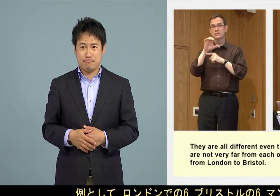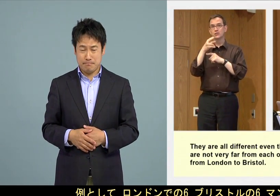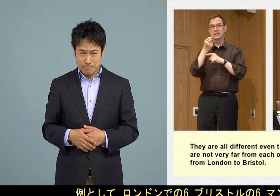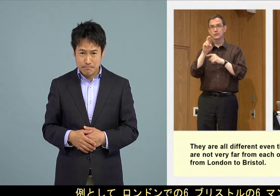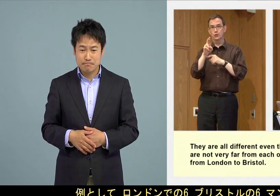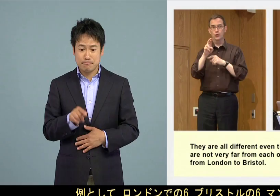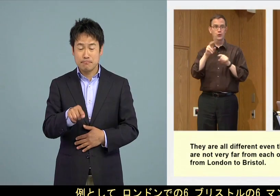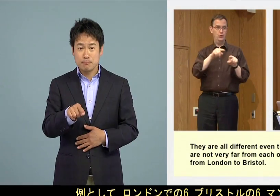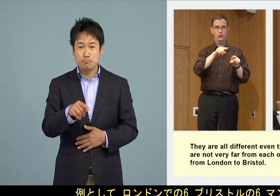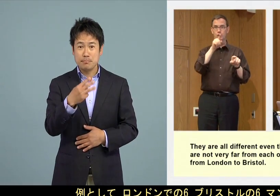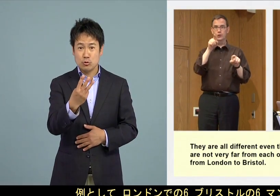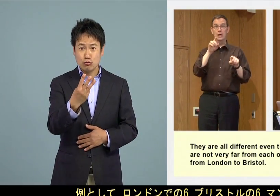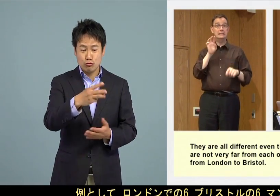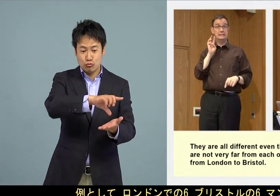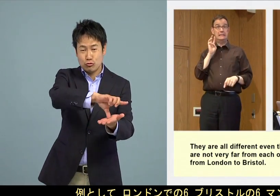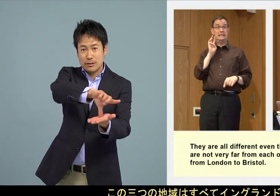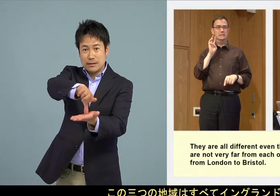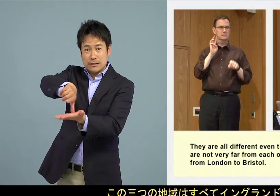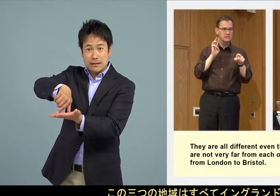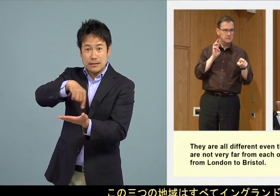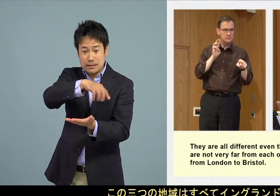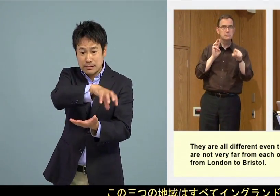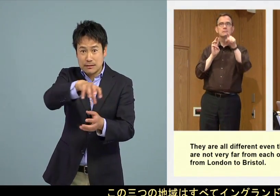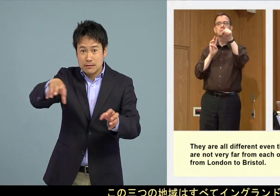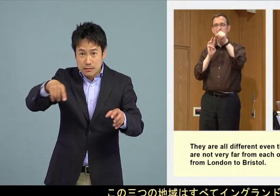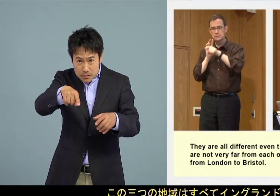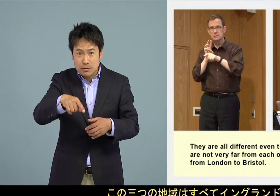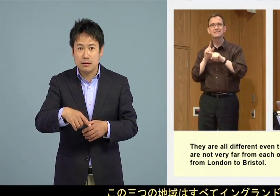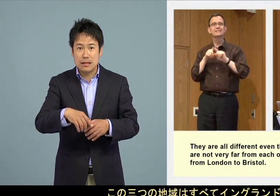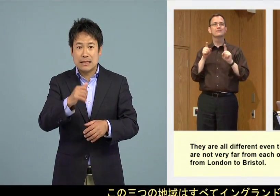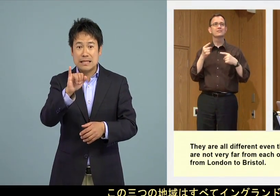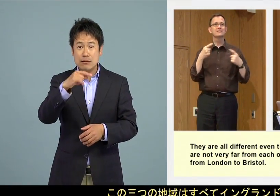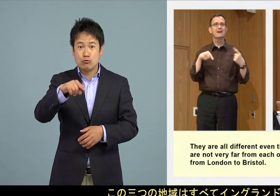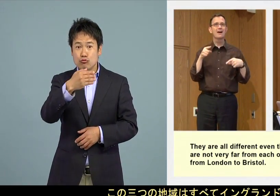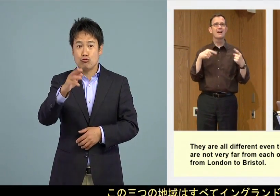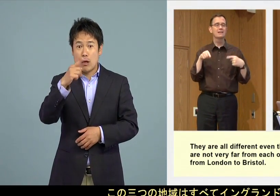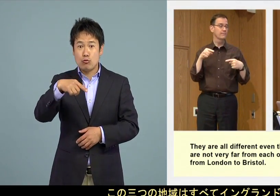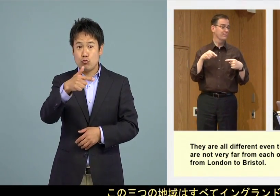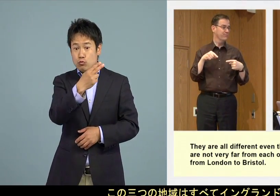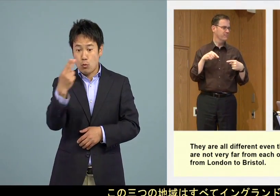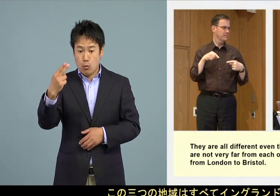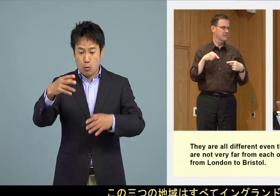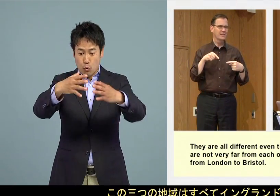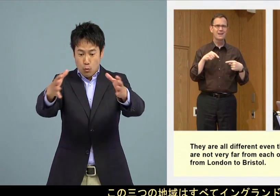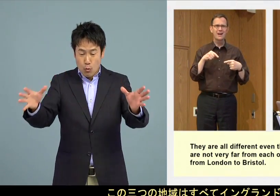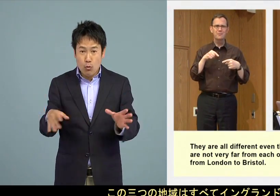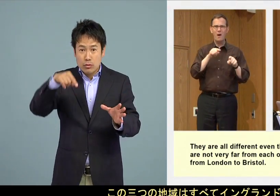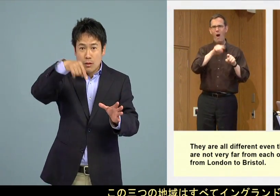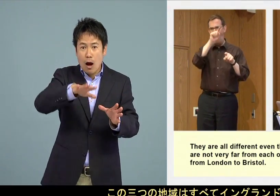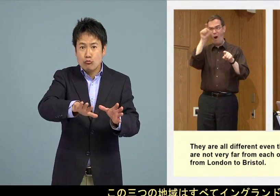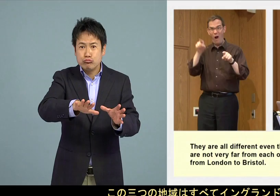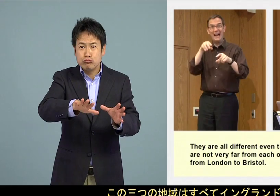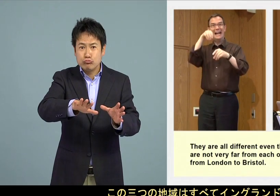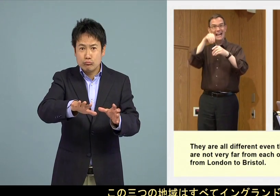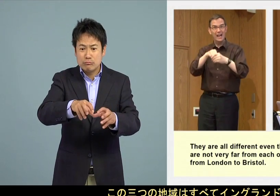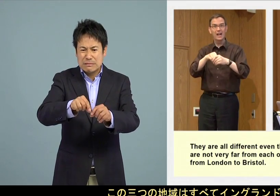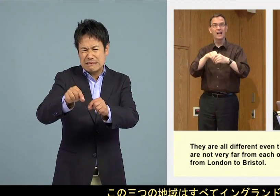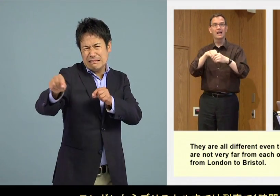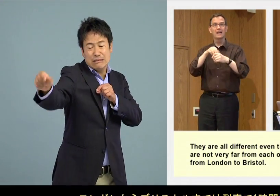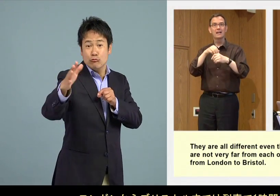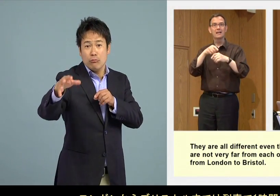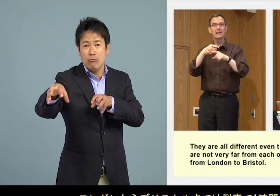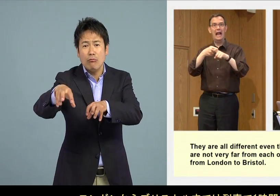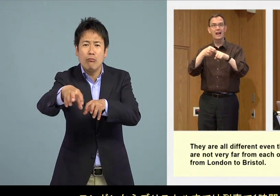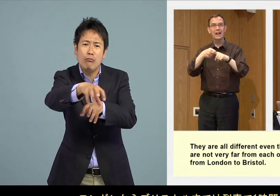okay, which are all different, even though those areas are all in England and are not very far.